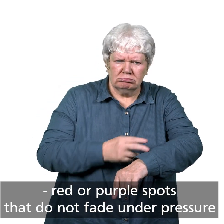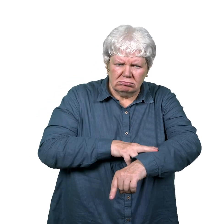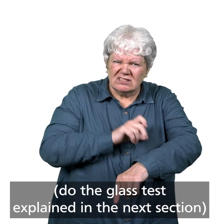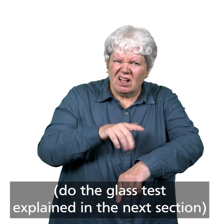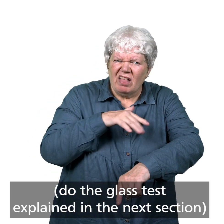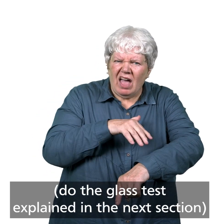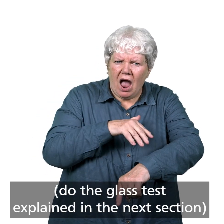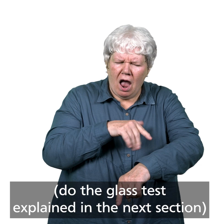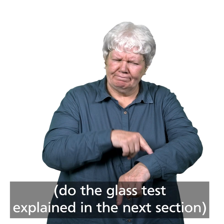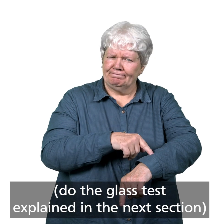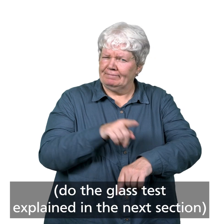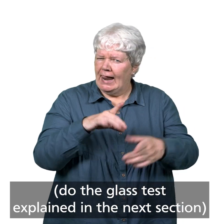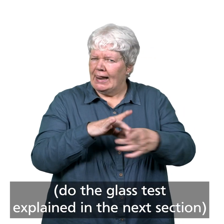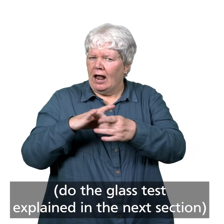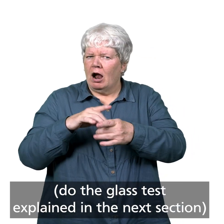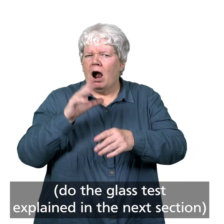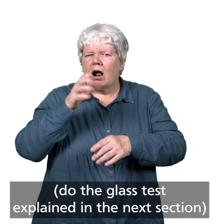Do the glass test explained in the next section.